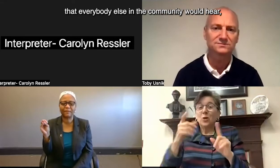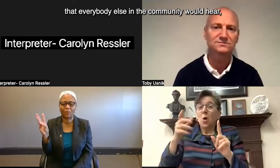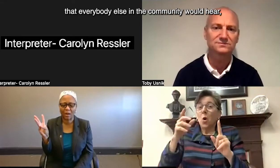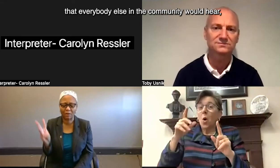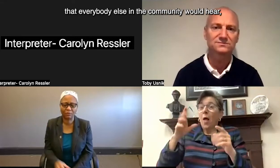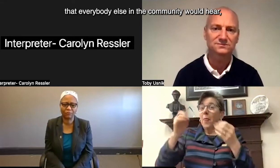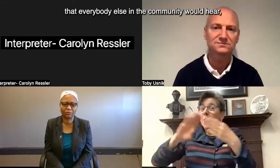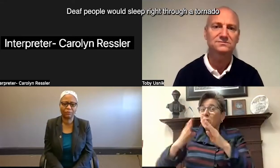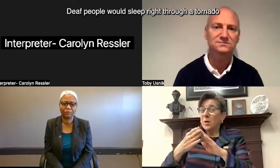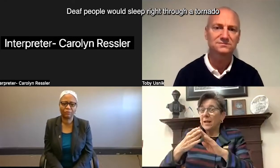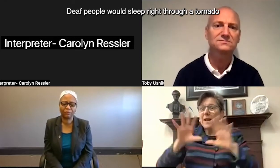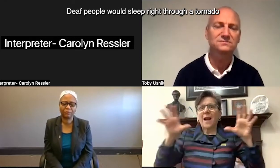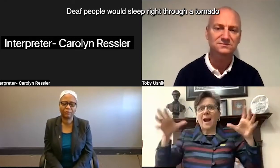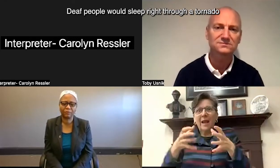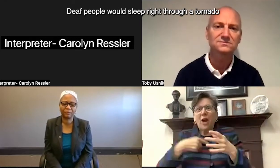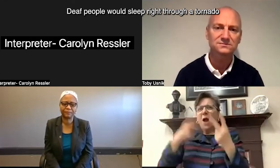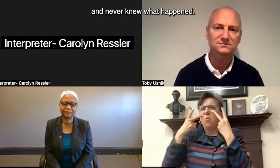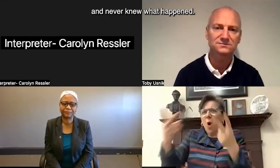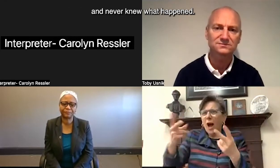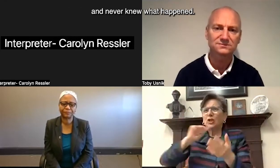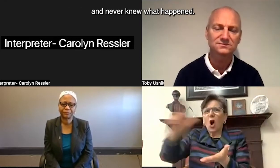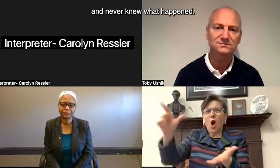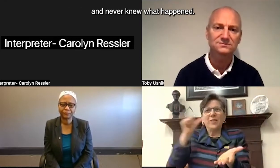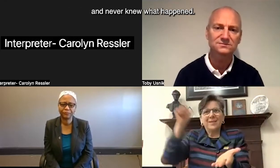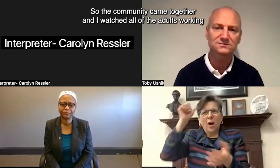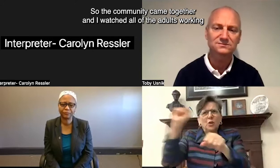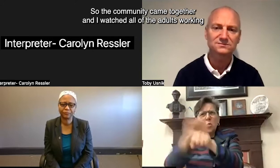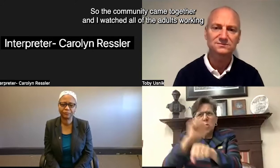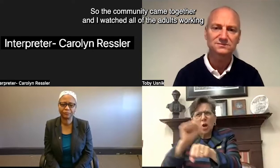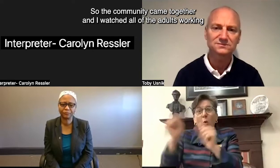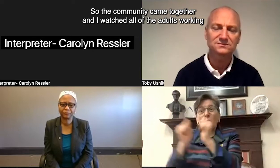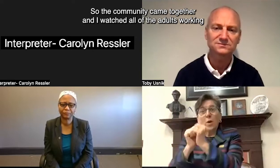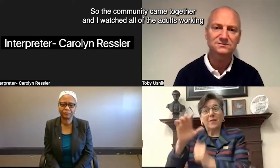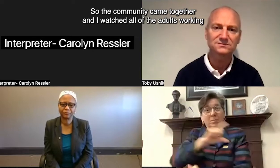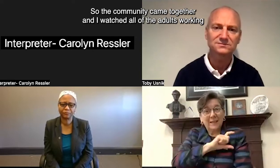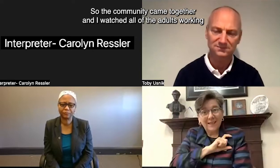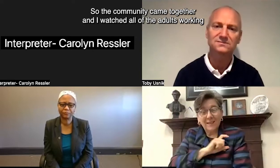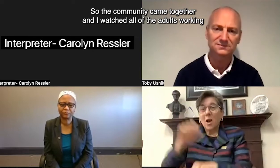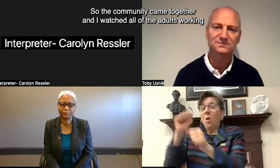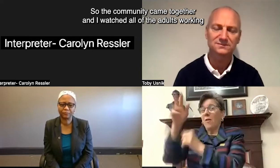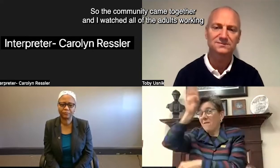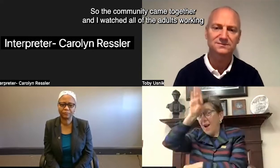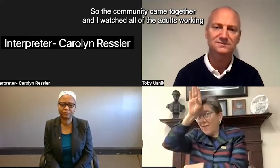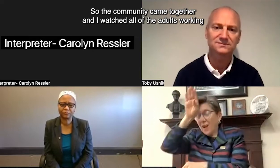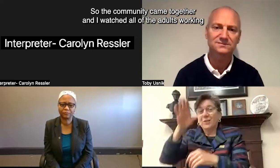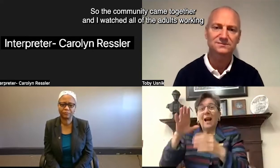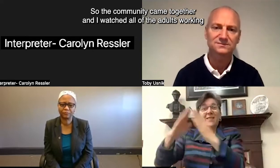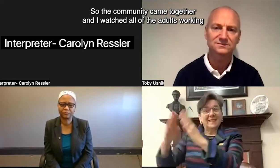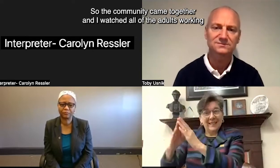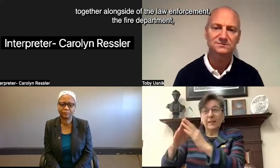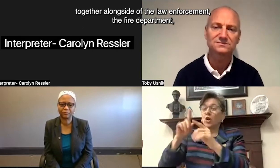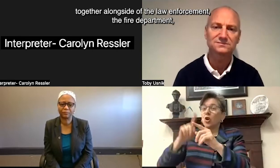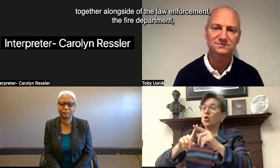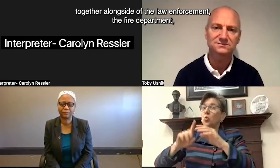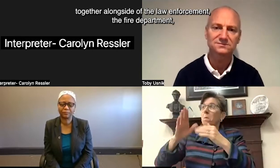sleep right through a tornado and never knew what happened. So the community came together and I watched all of the adults working together alongside of the law